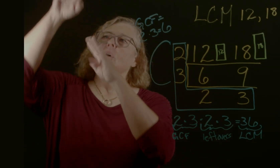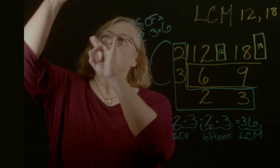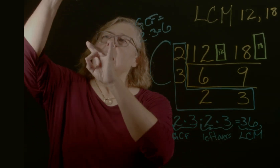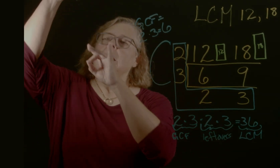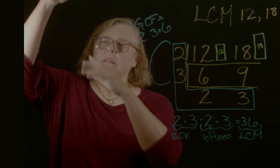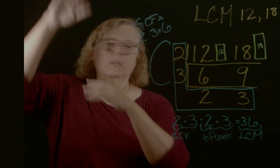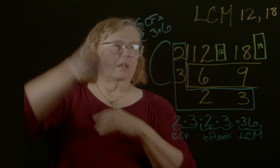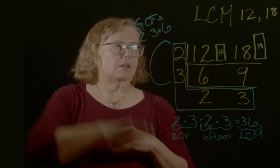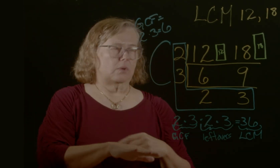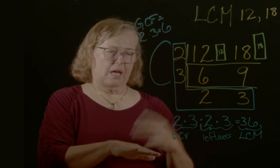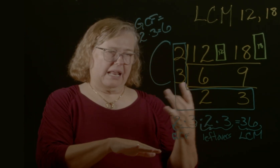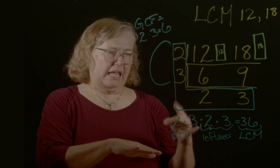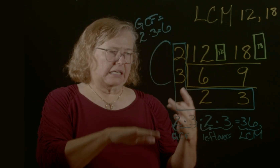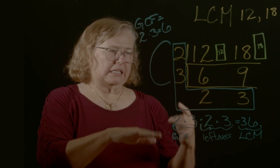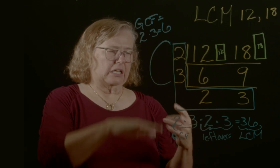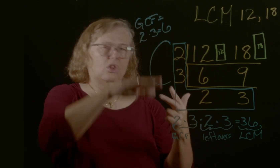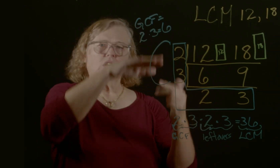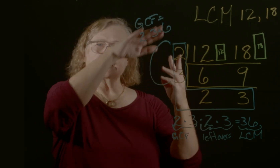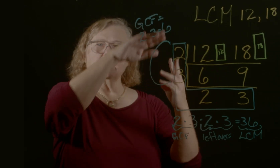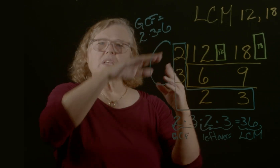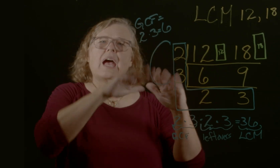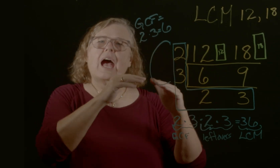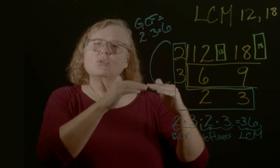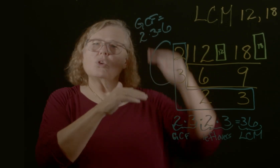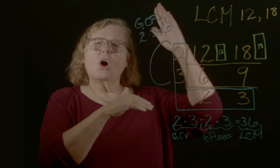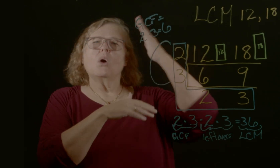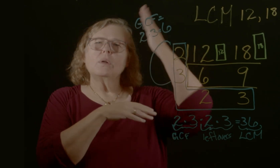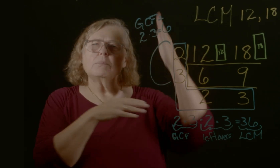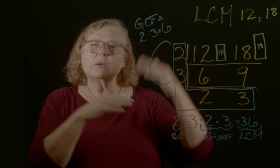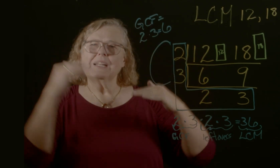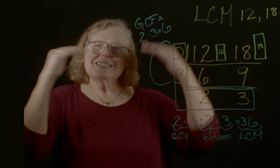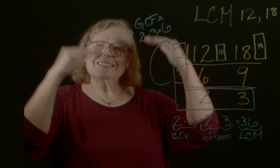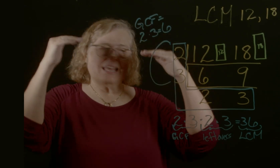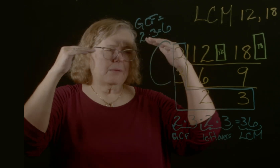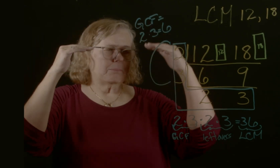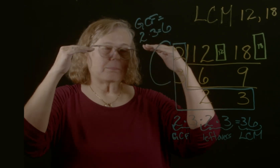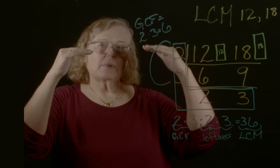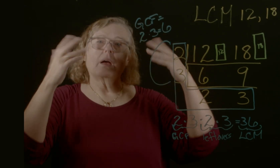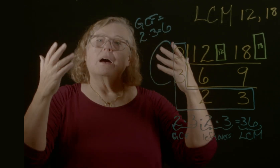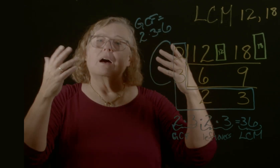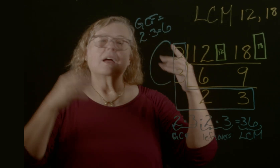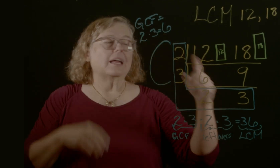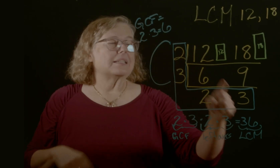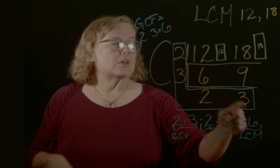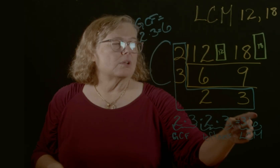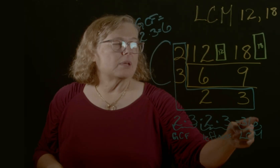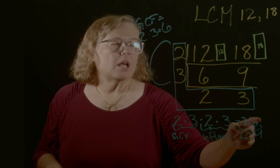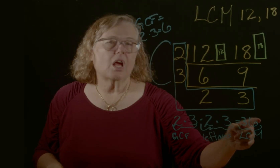36, 48, 18, 30. How tall will it be when these two are even? They're going to